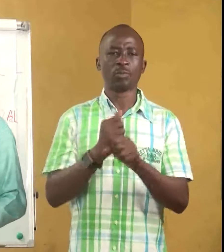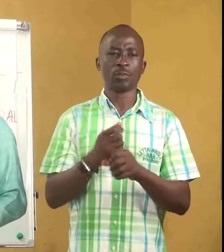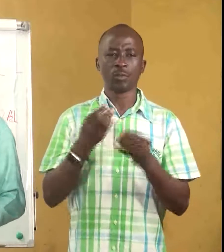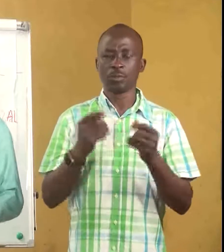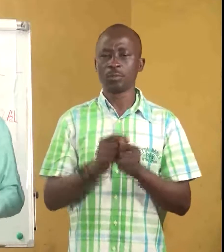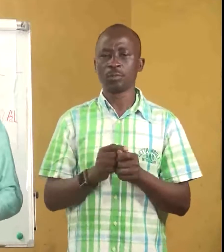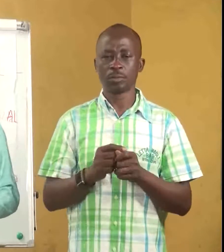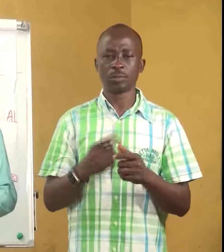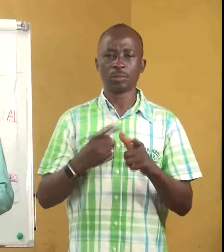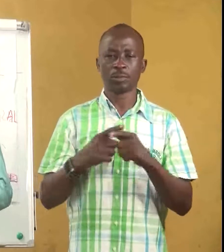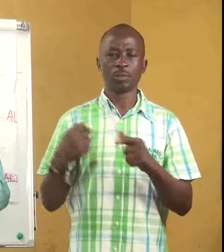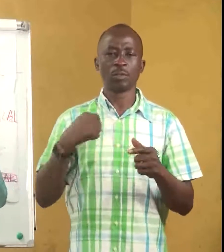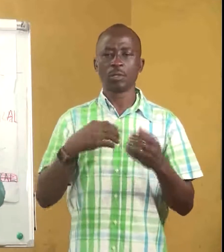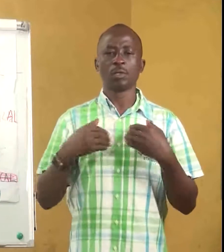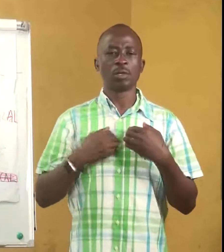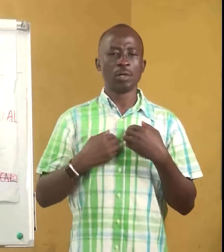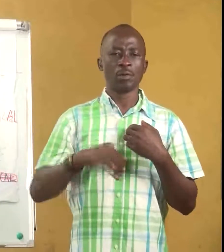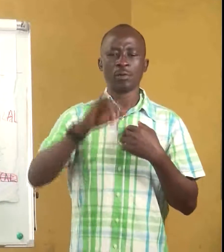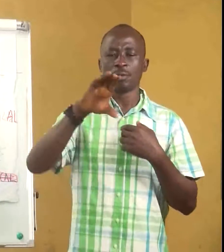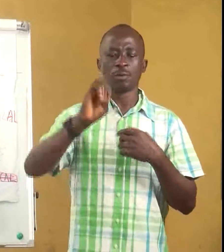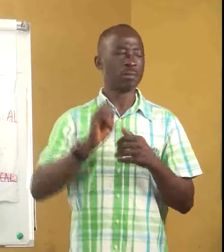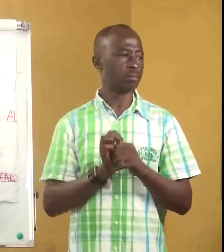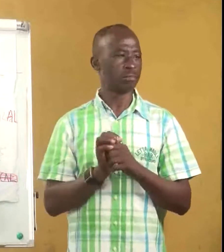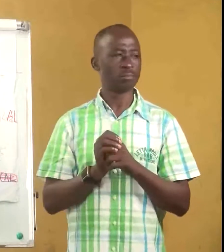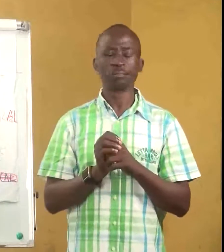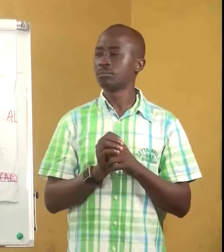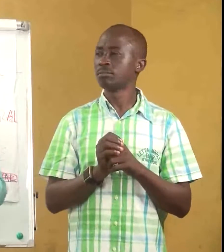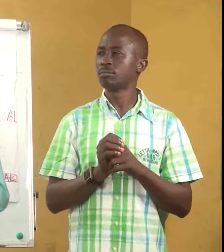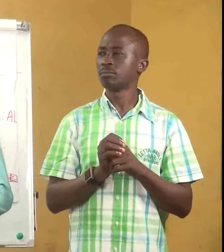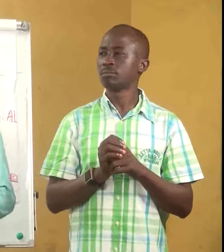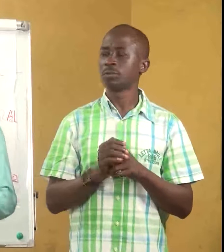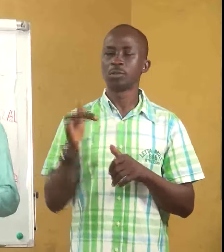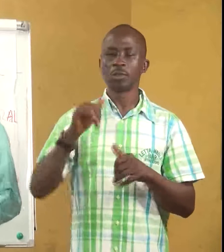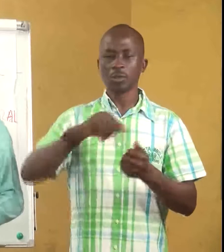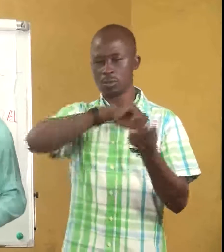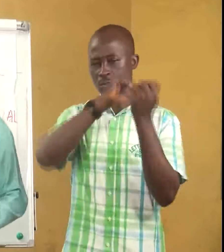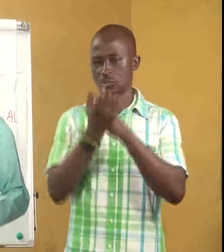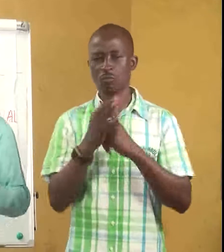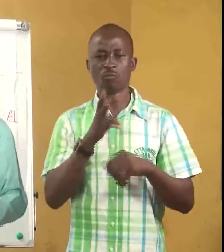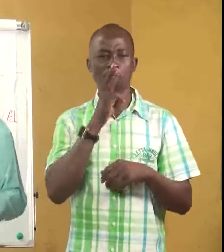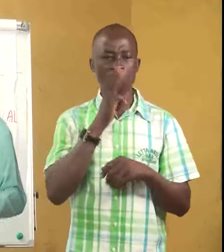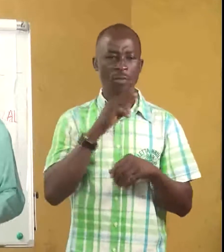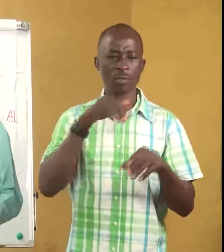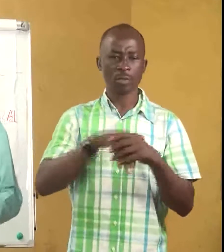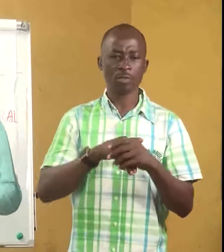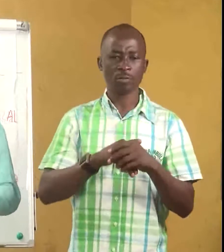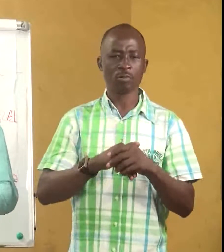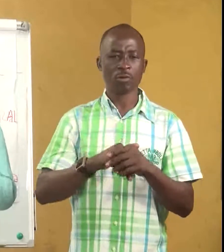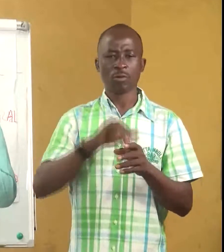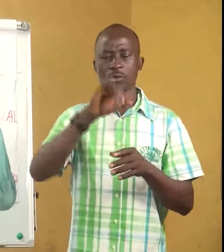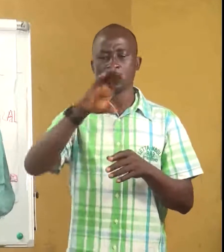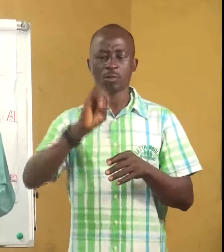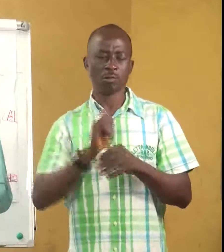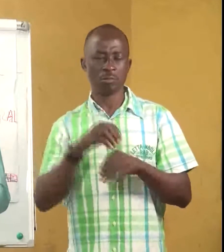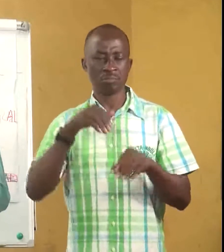Then we have ice or glacier. The conversion of water into ice in